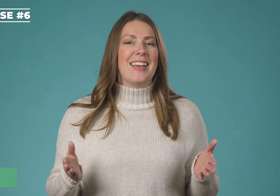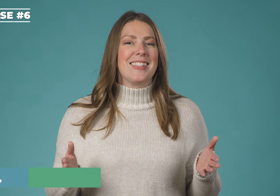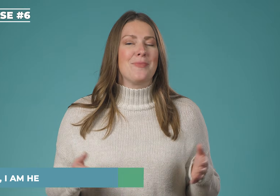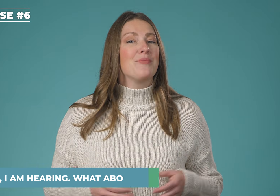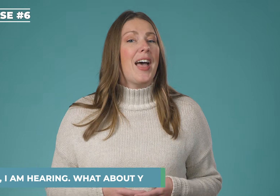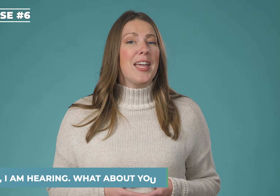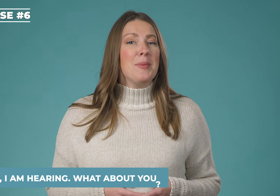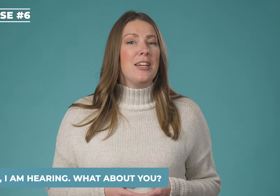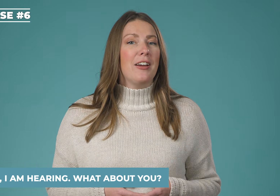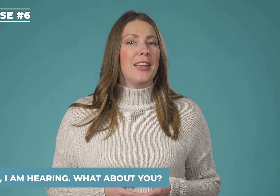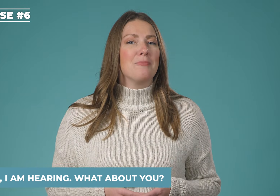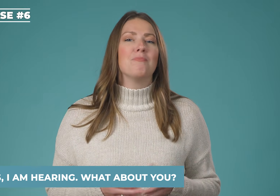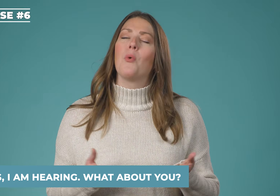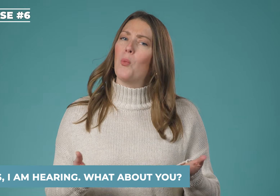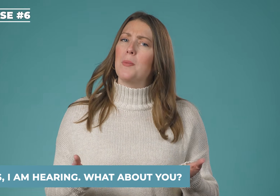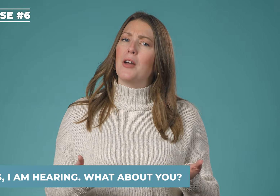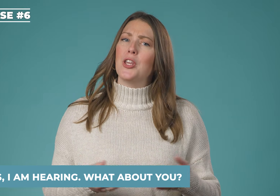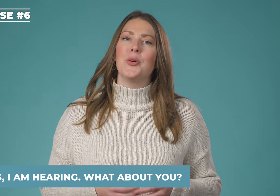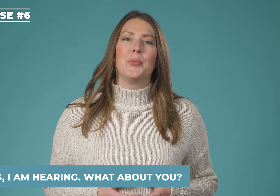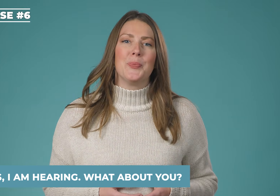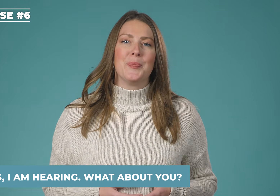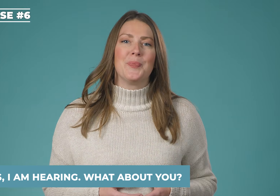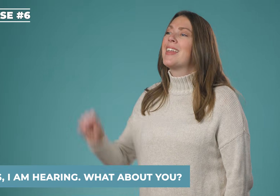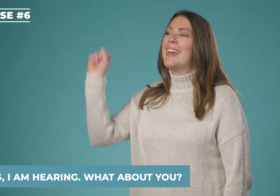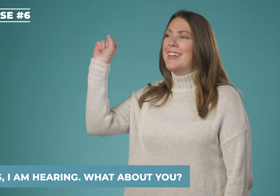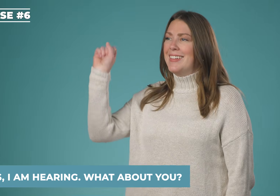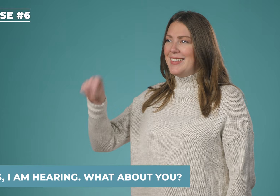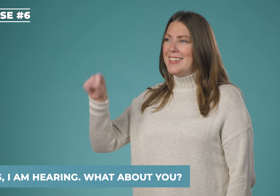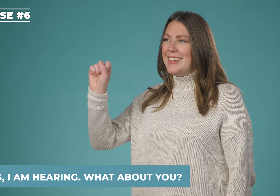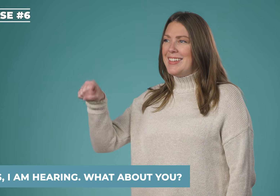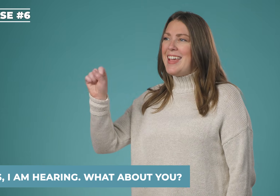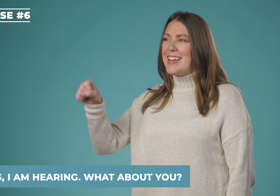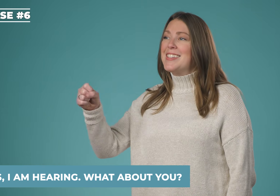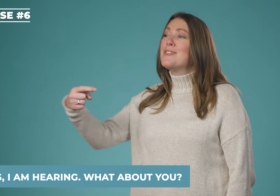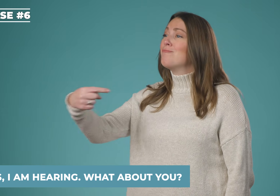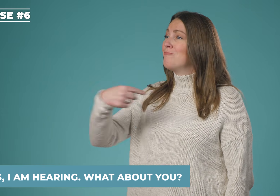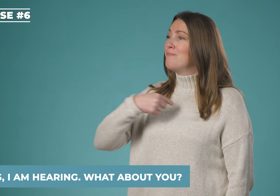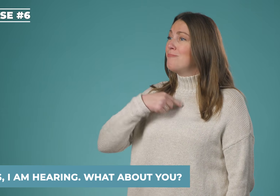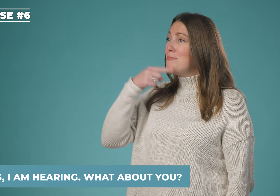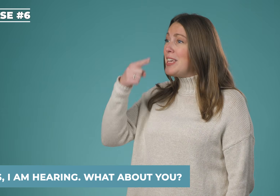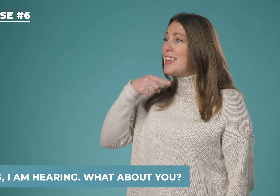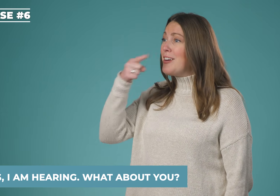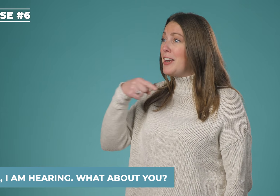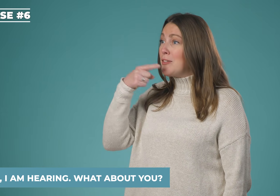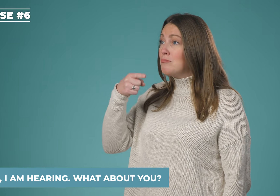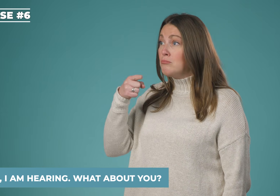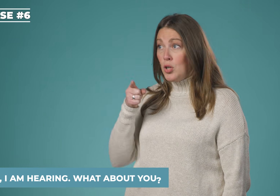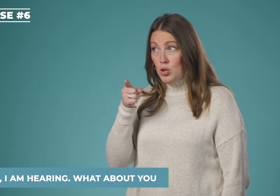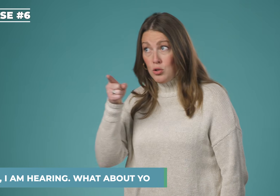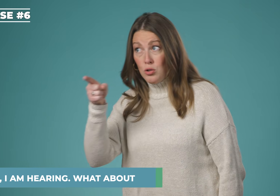Yes, I am hearing. What about you? Yes, me hearing.